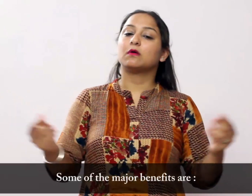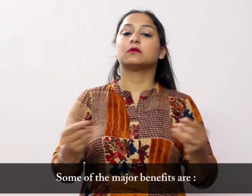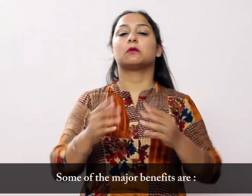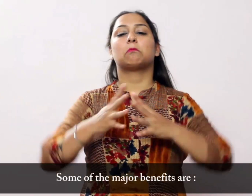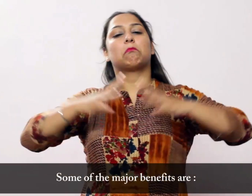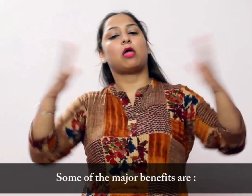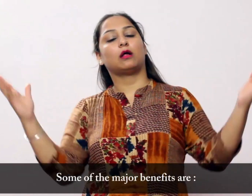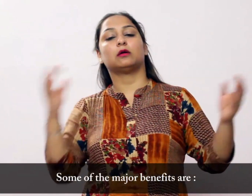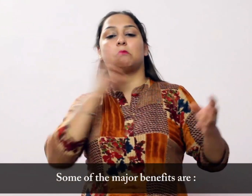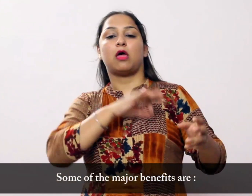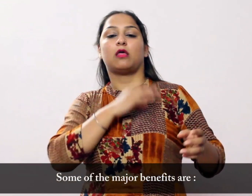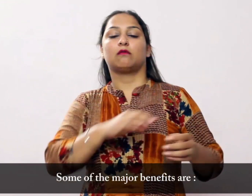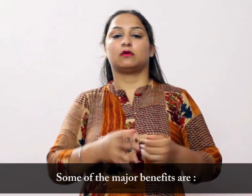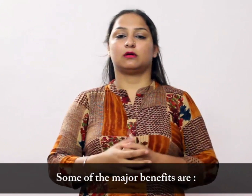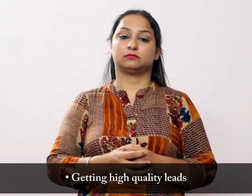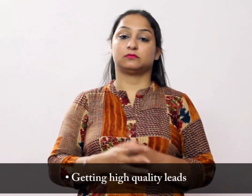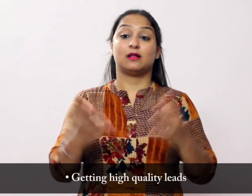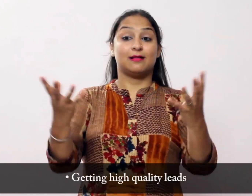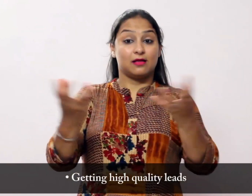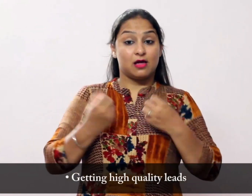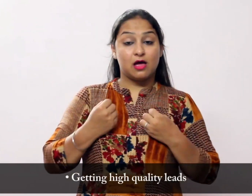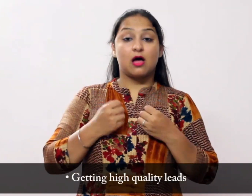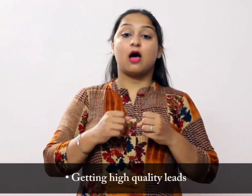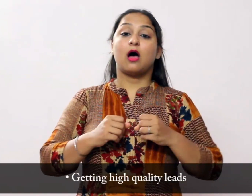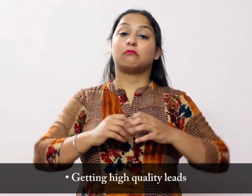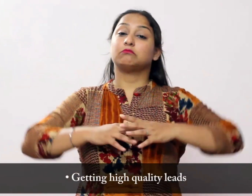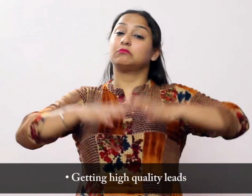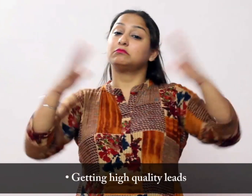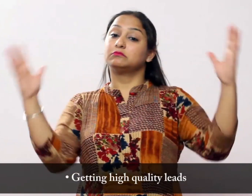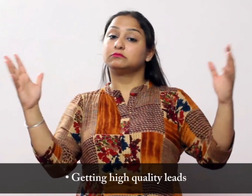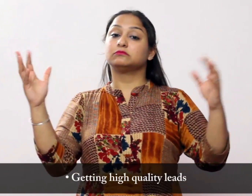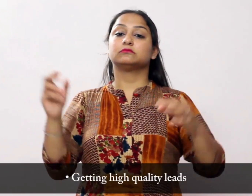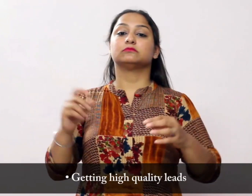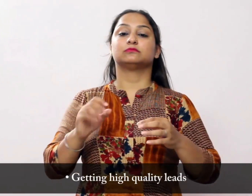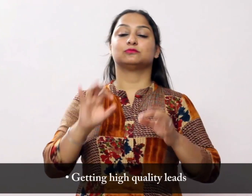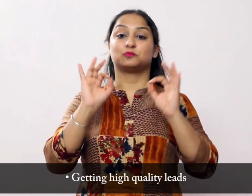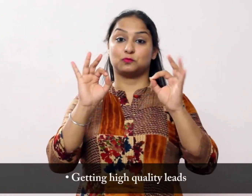Some of the major benefits are getting high-quality leads,